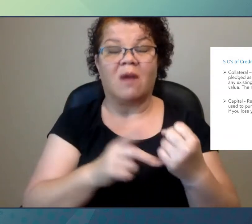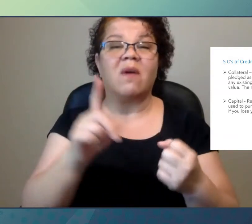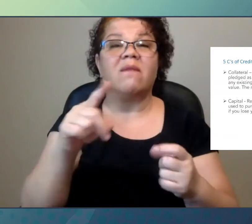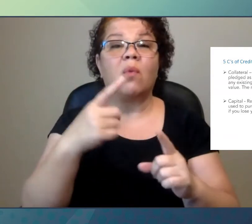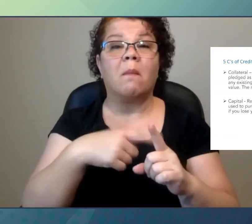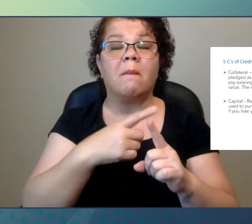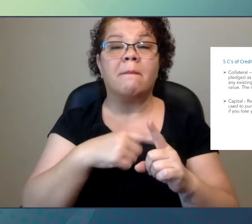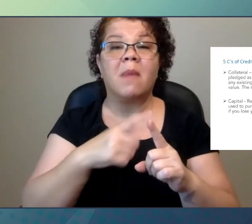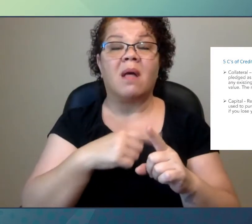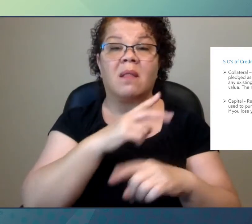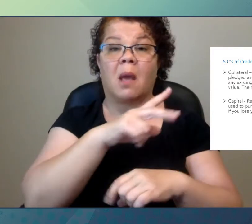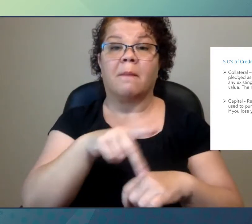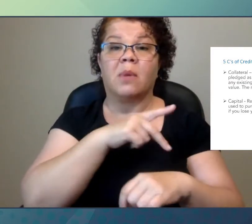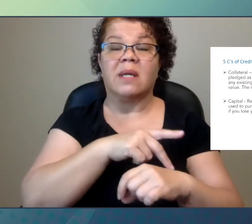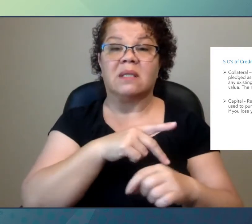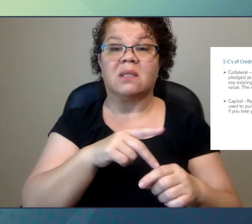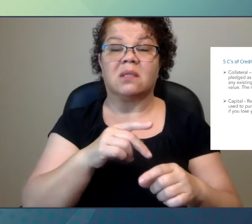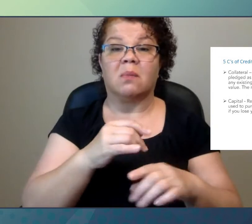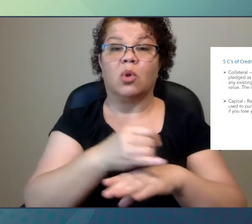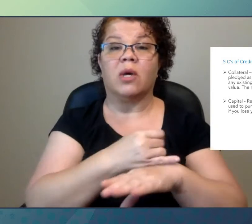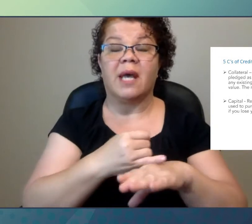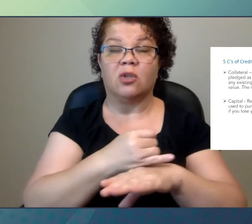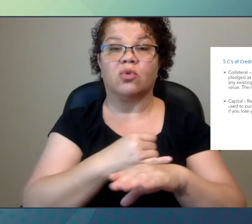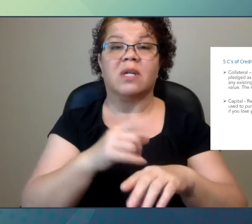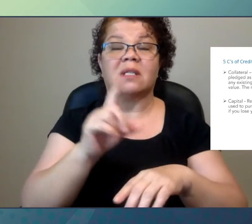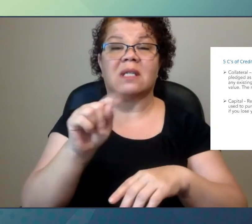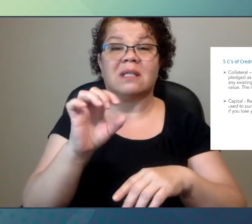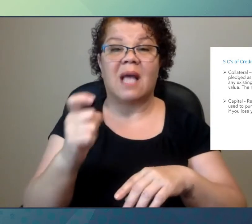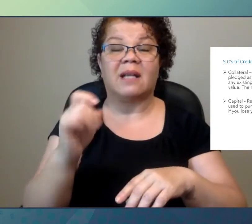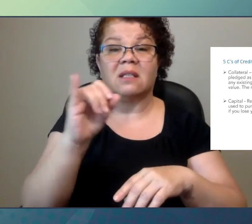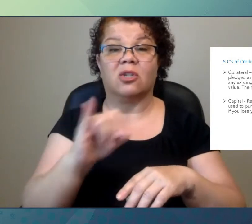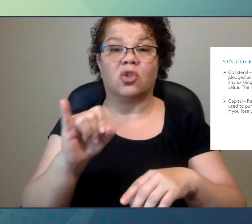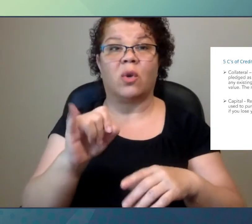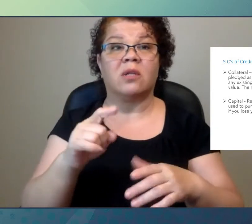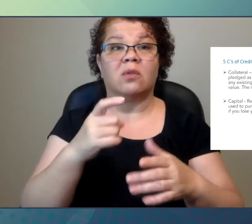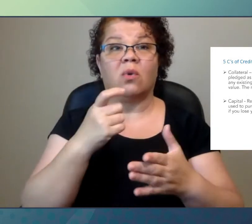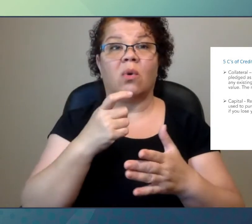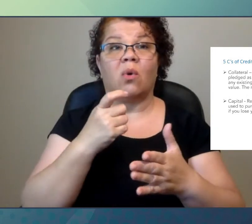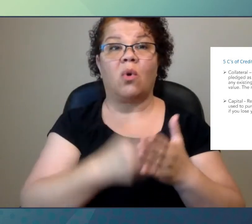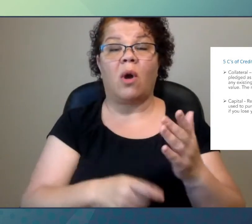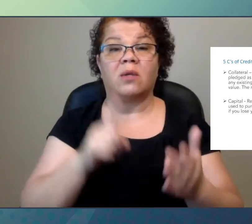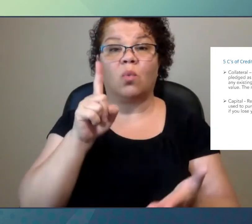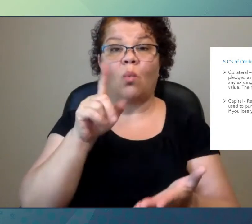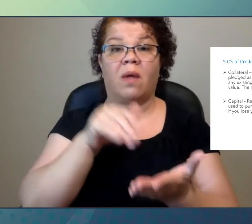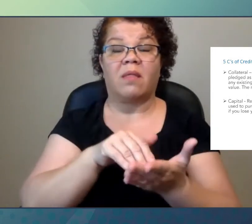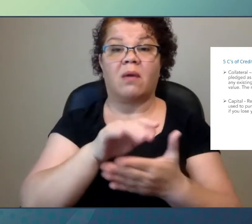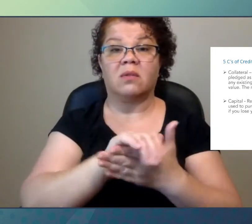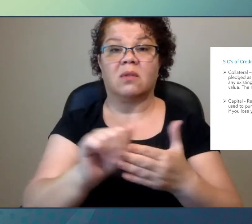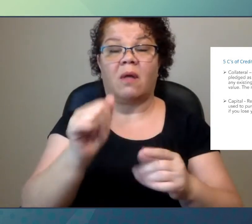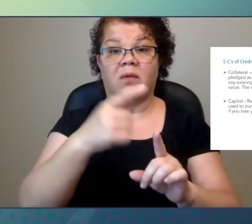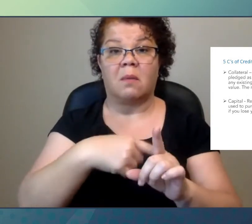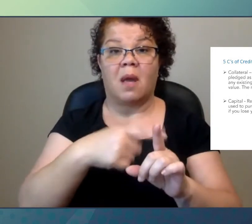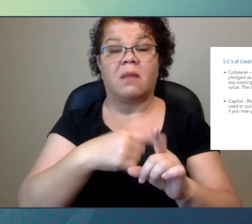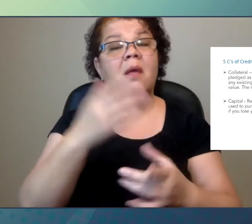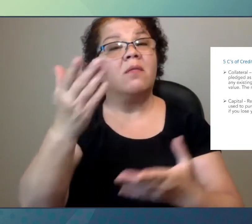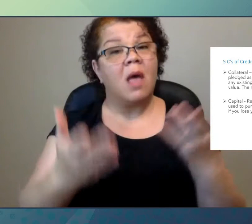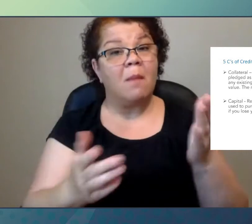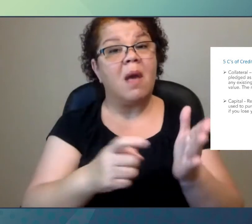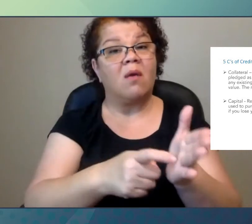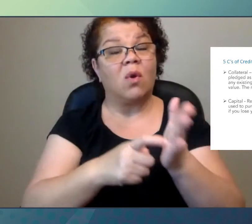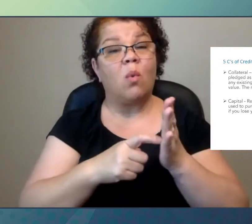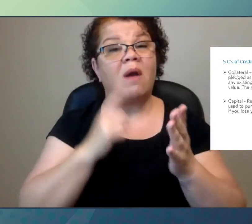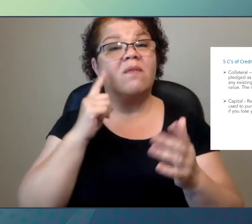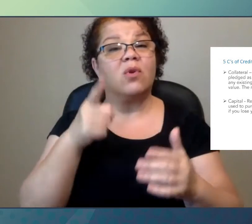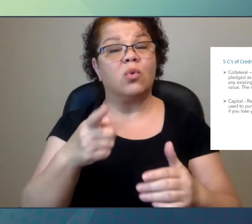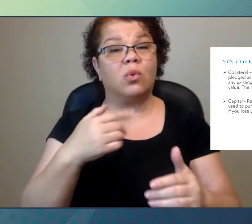interest, taxes and insurance payments is $1,000 a month, then they may require you to have 10 months of